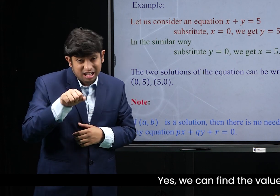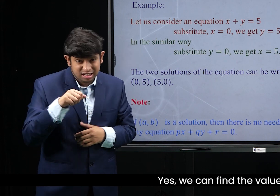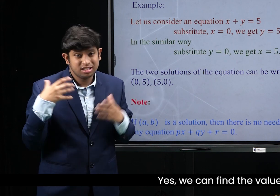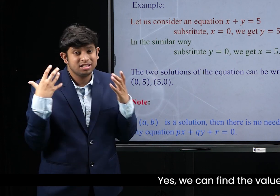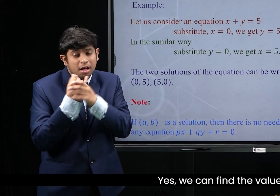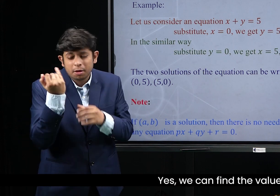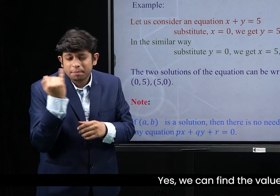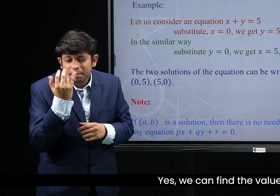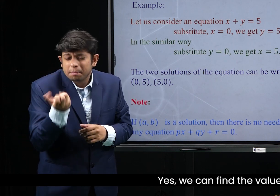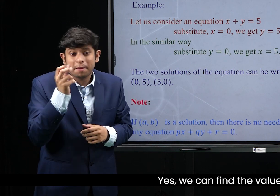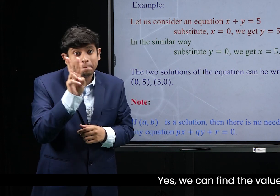Yes, we can find the value.